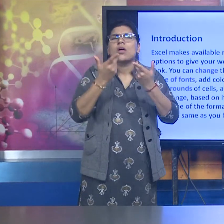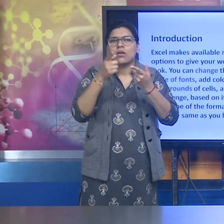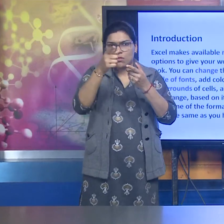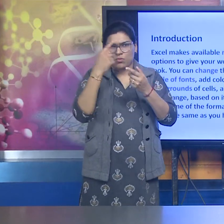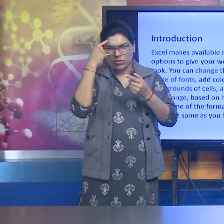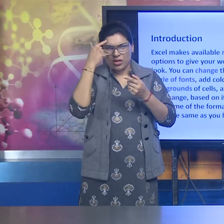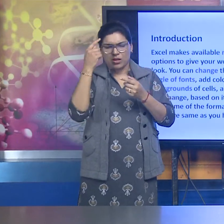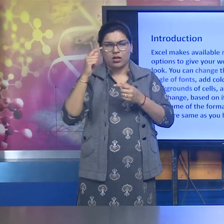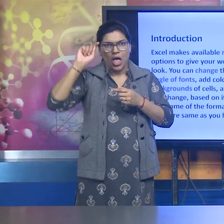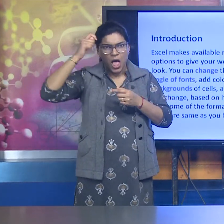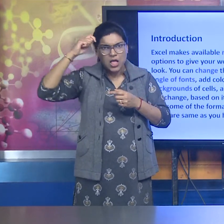available